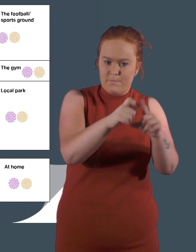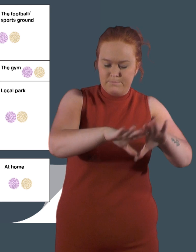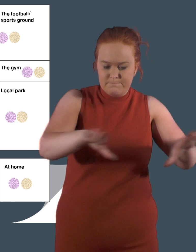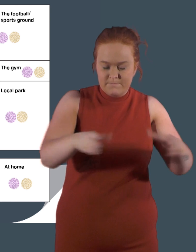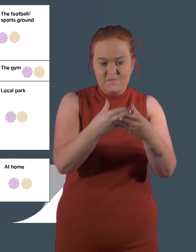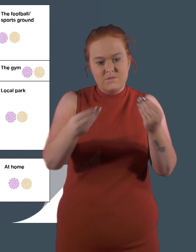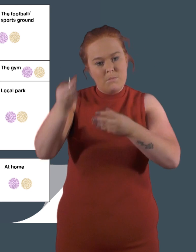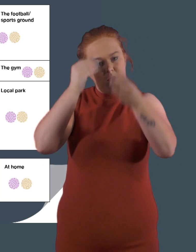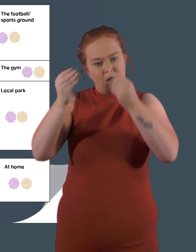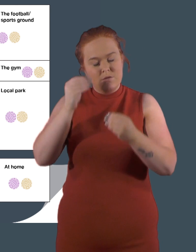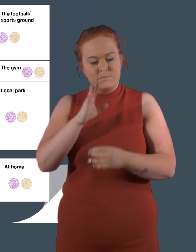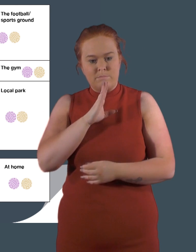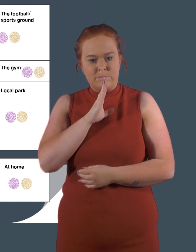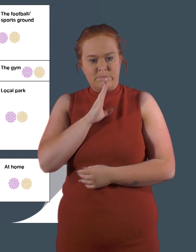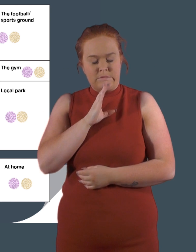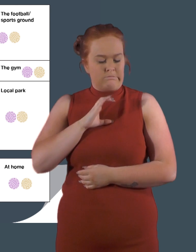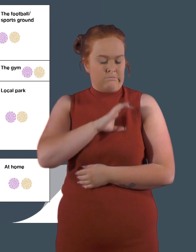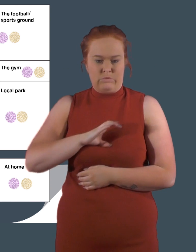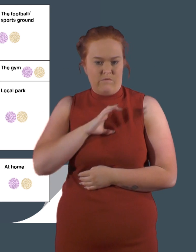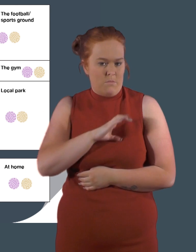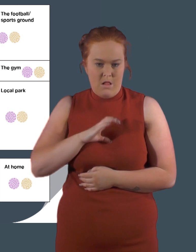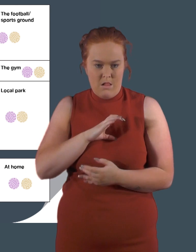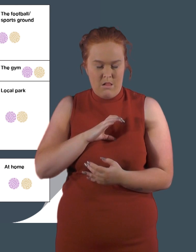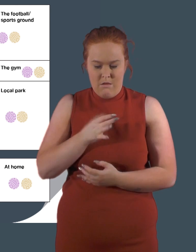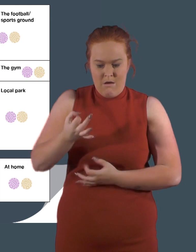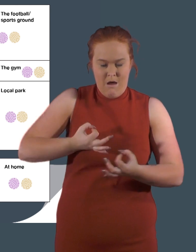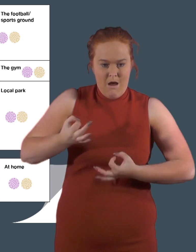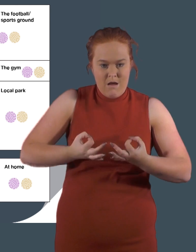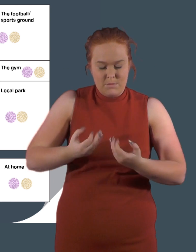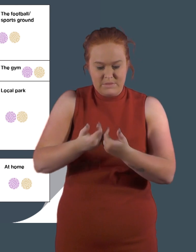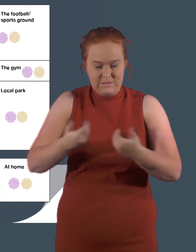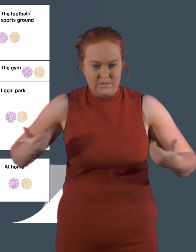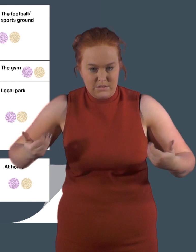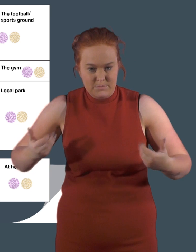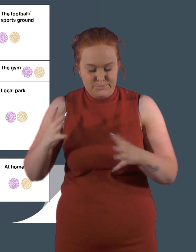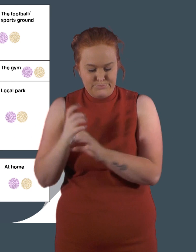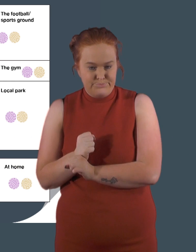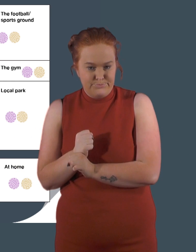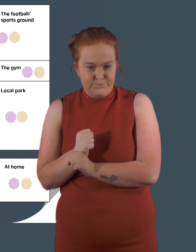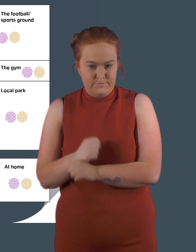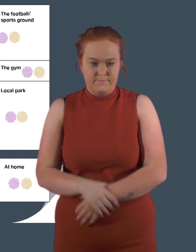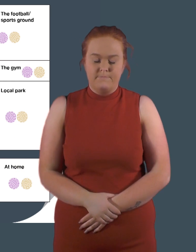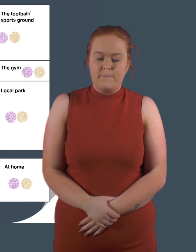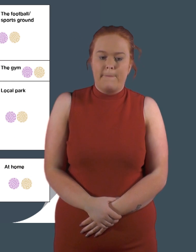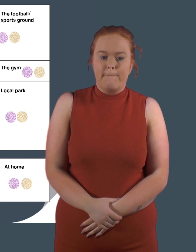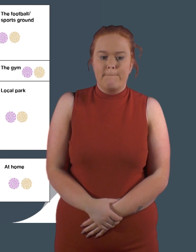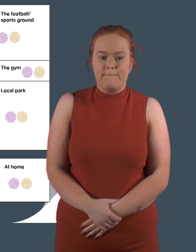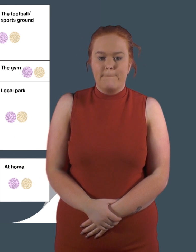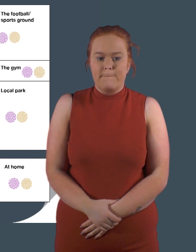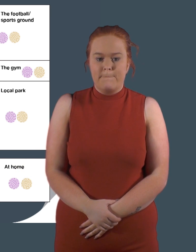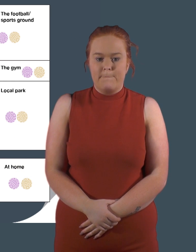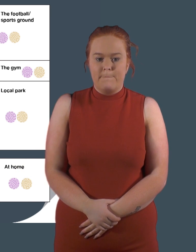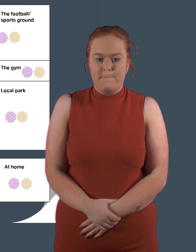help, and the tutor agreed to sit and work with them. You'll see that on this map, all but one of the locations have